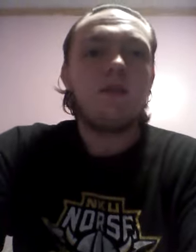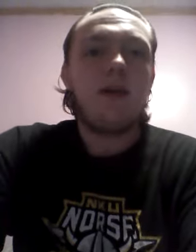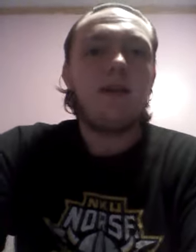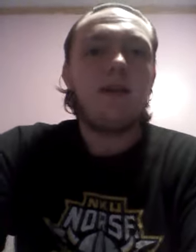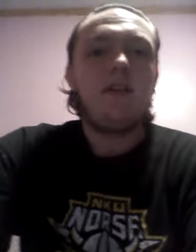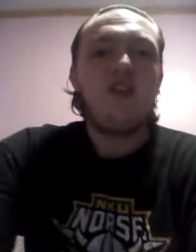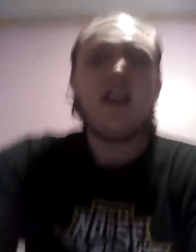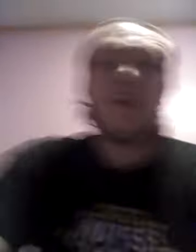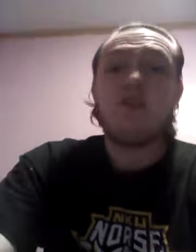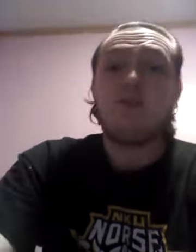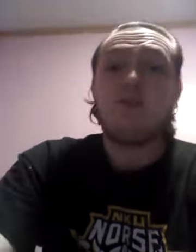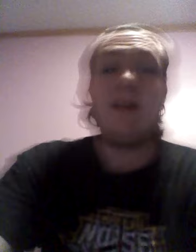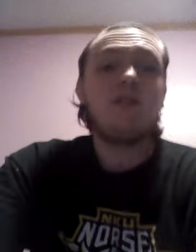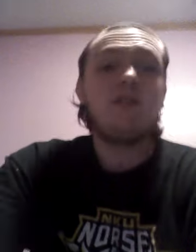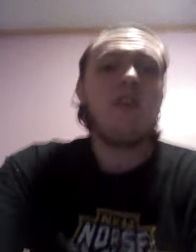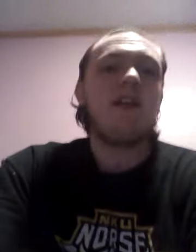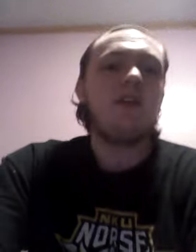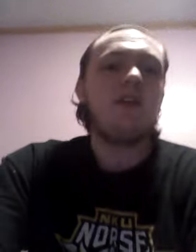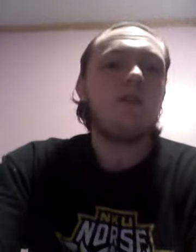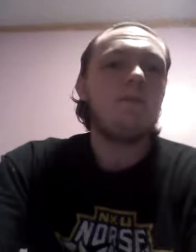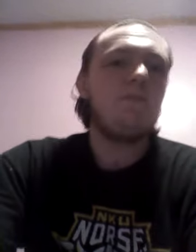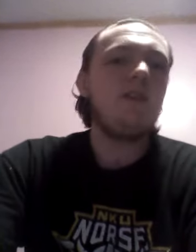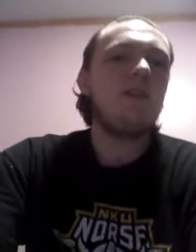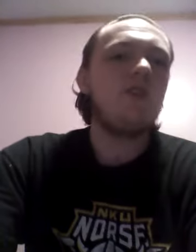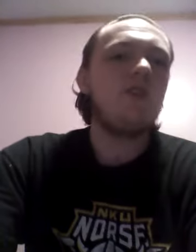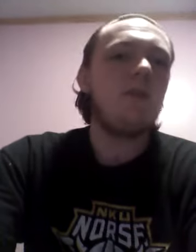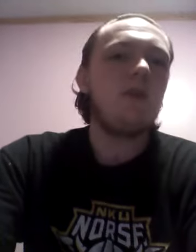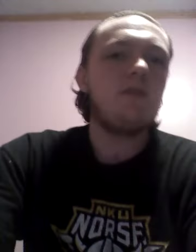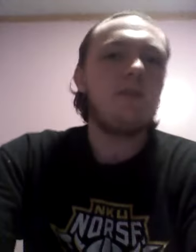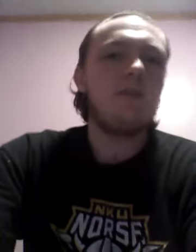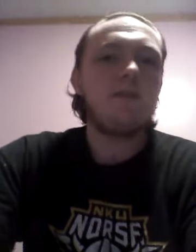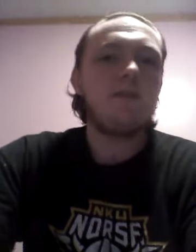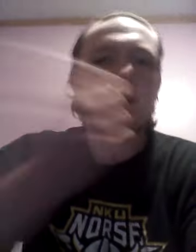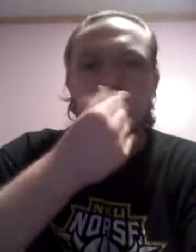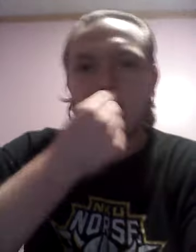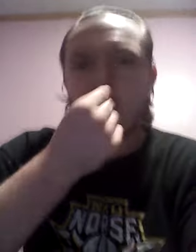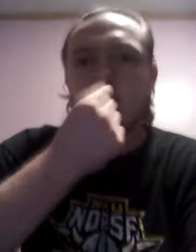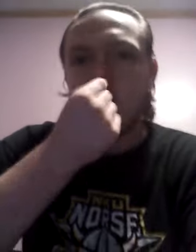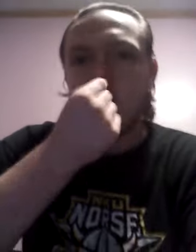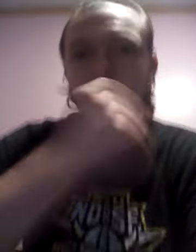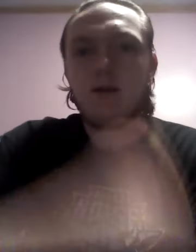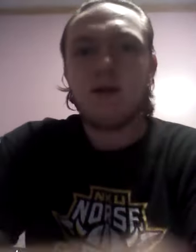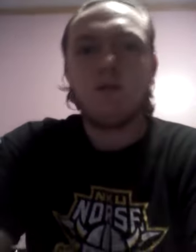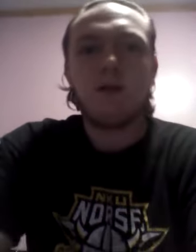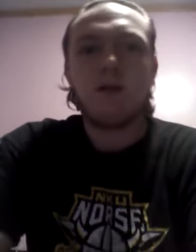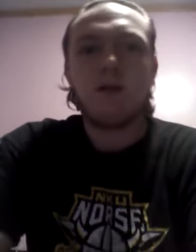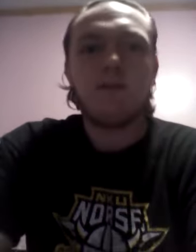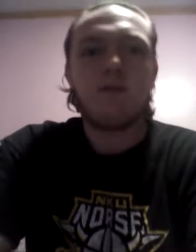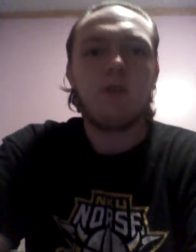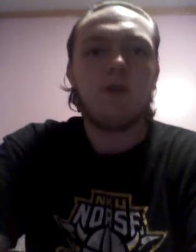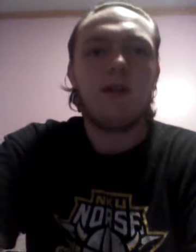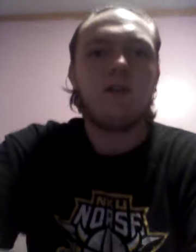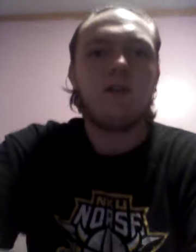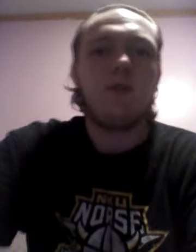Touting, thank you to Pennsylvania. President Trump goes to Pennsylvania on Saturday to host a rally to mark his first 100 days in the White